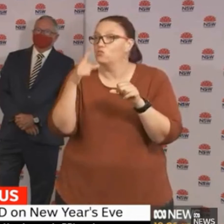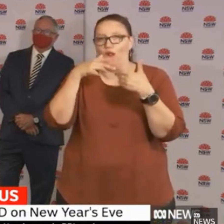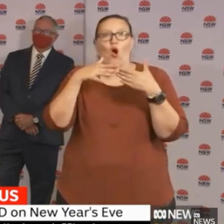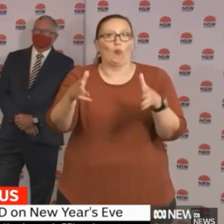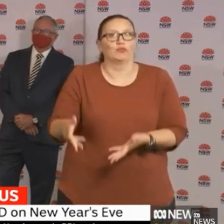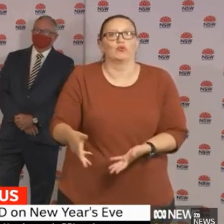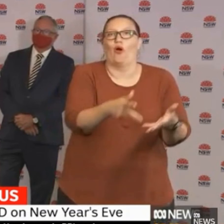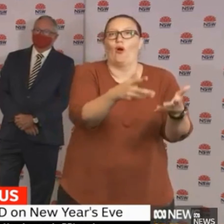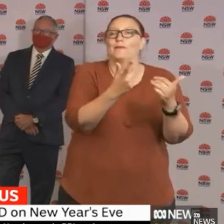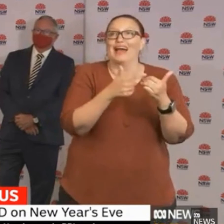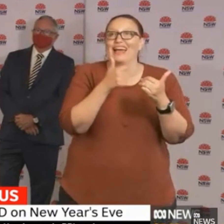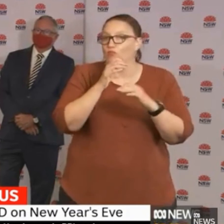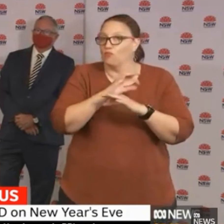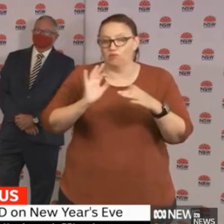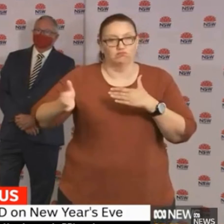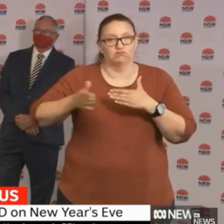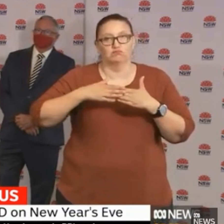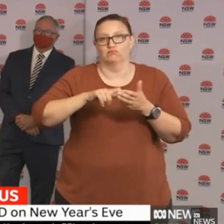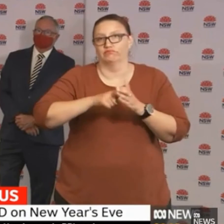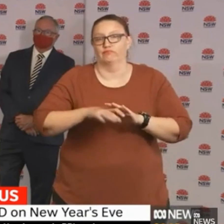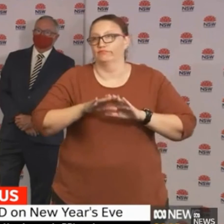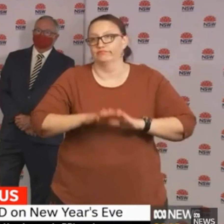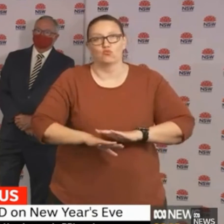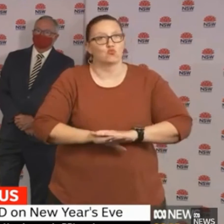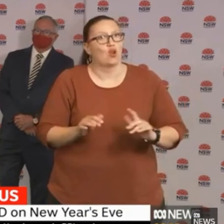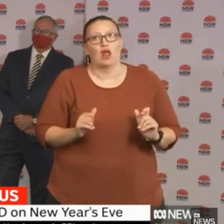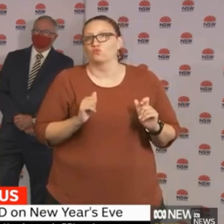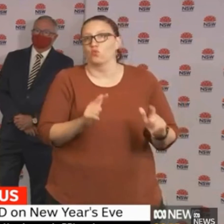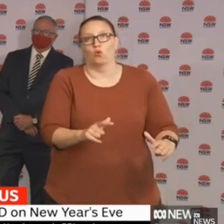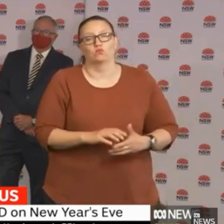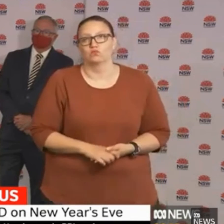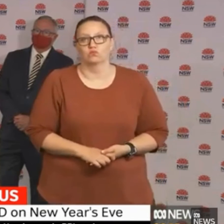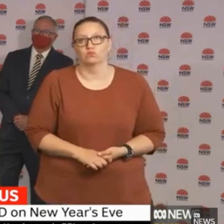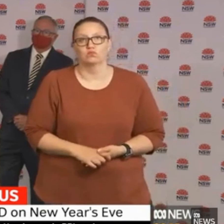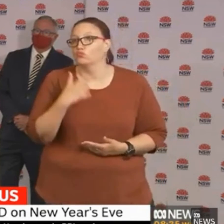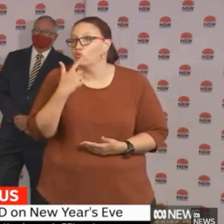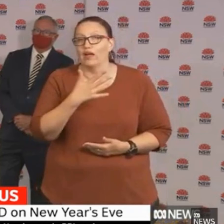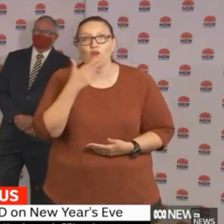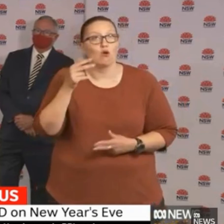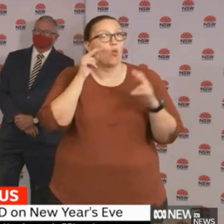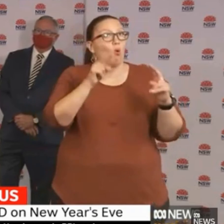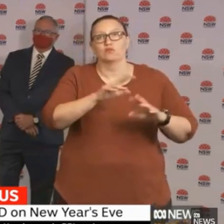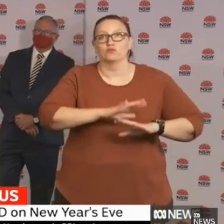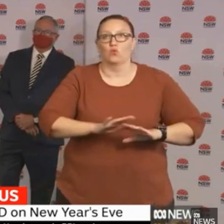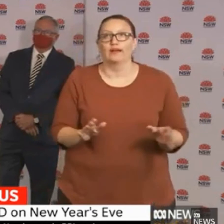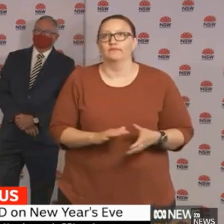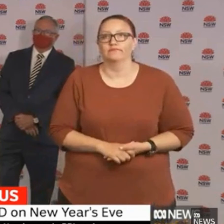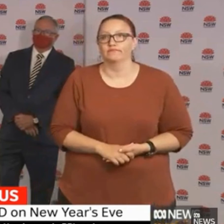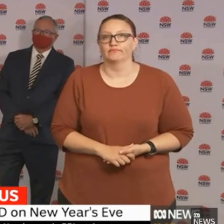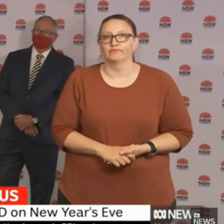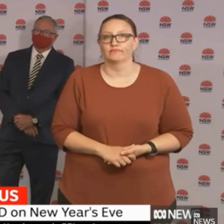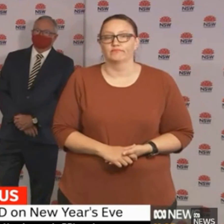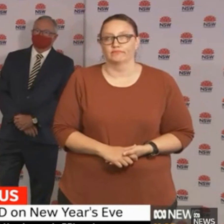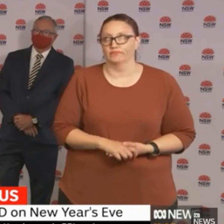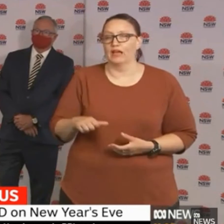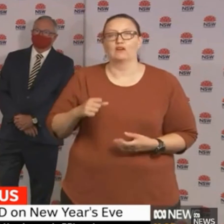those COVID-safe regulations or COVID-safe plans, you can proceed with the event. But our strong advice to